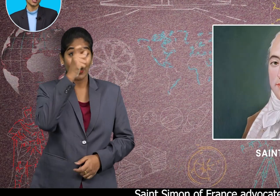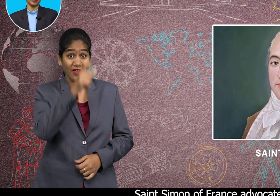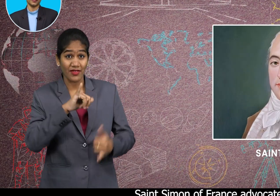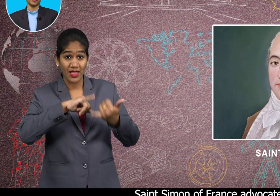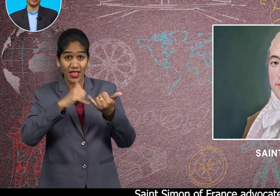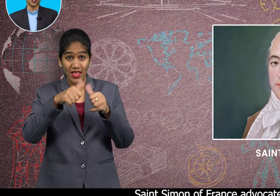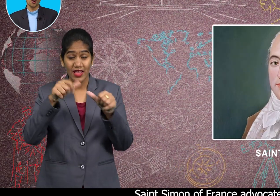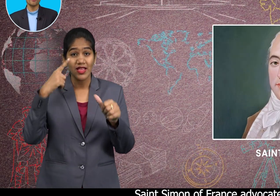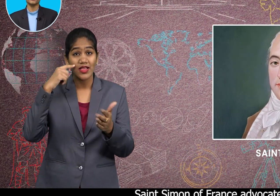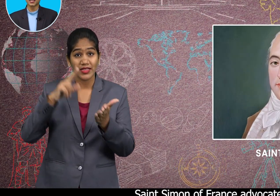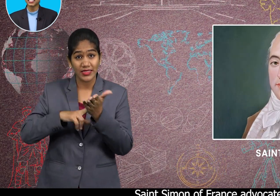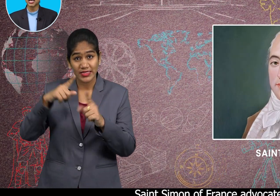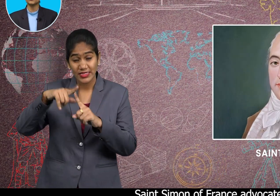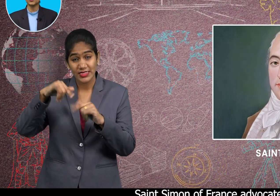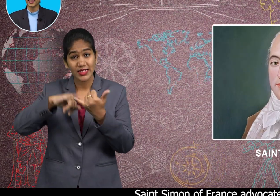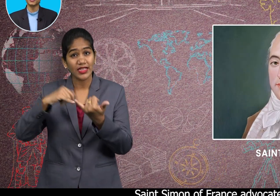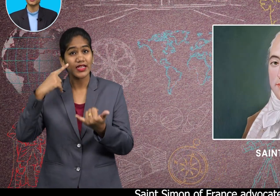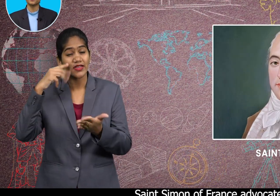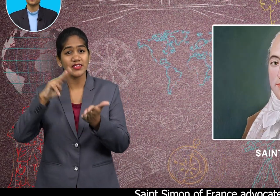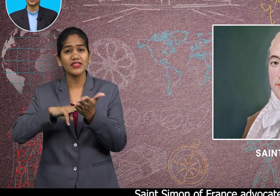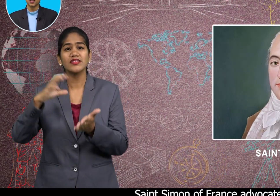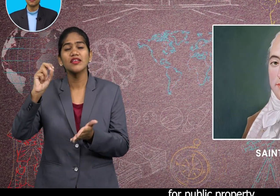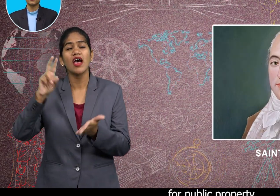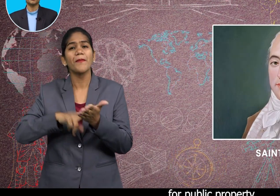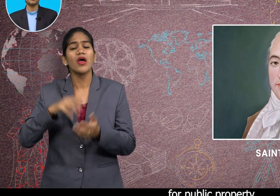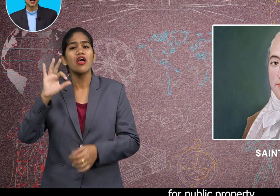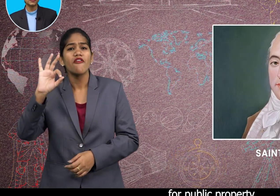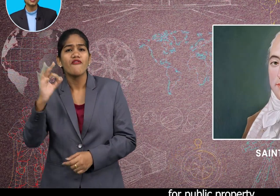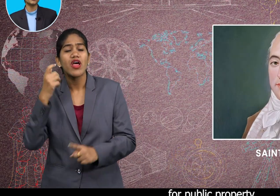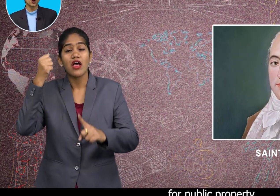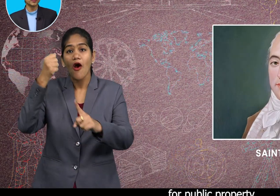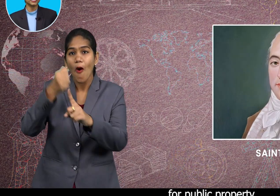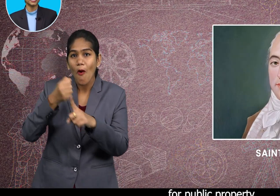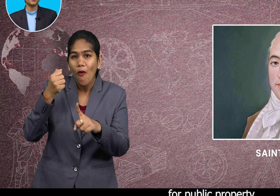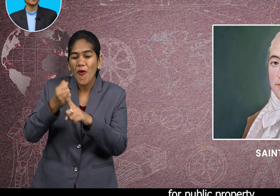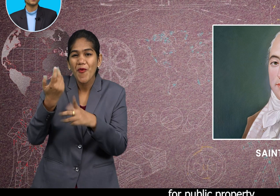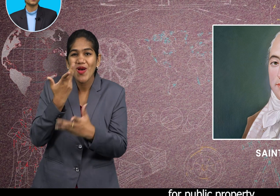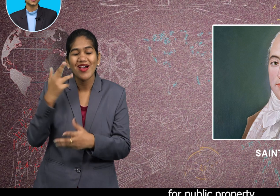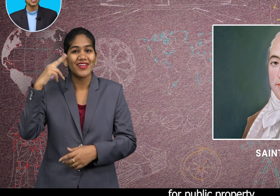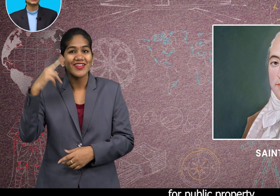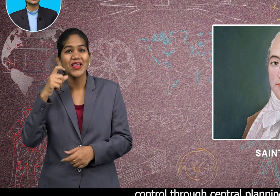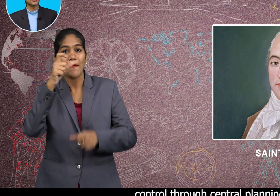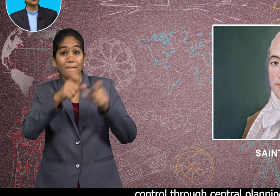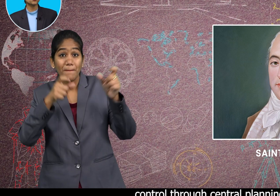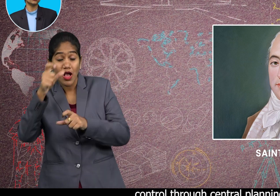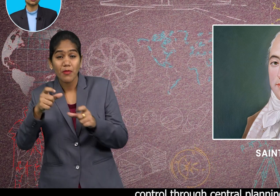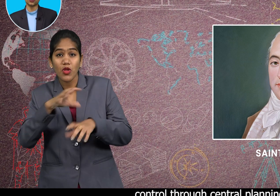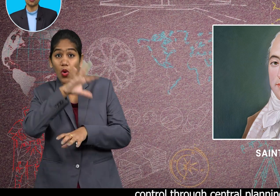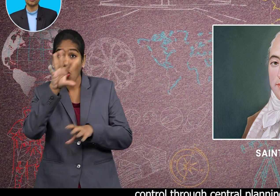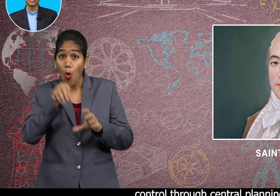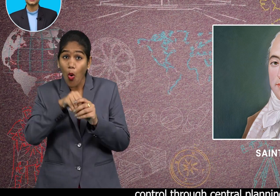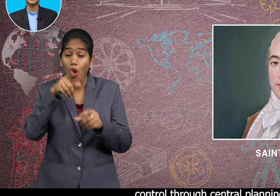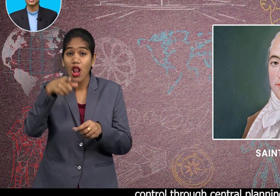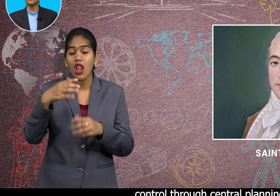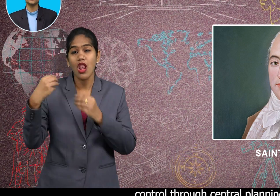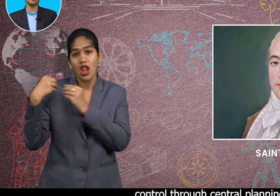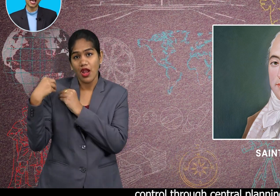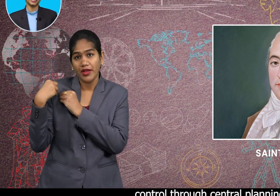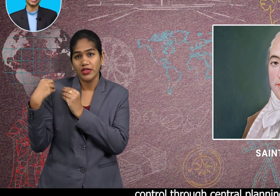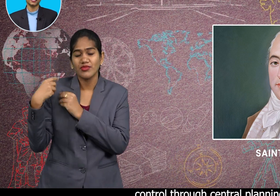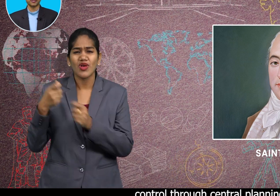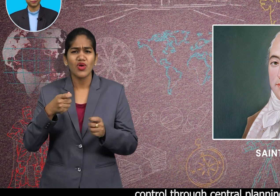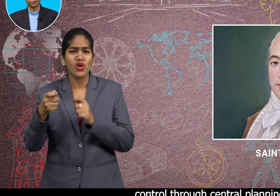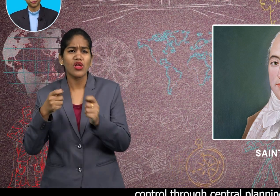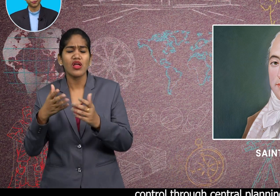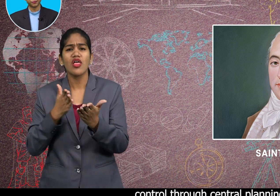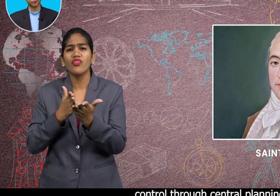Saint Simon of France advocated for public property control through central